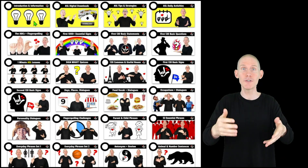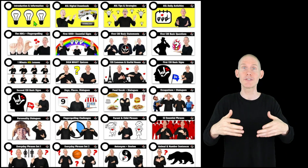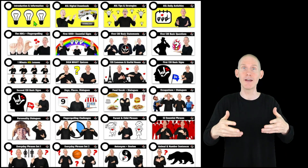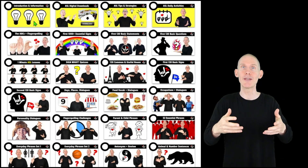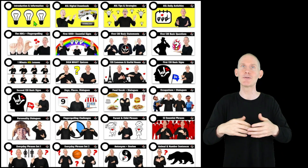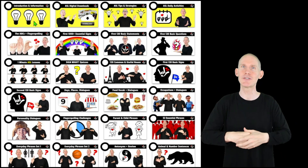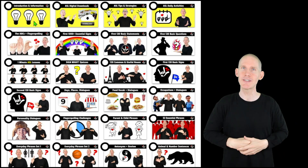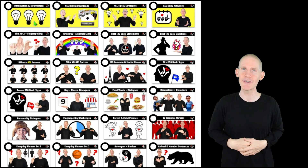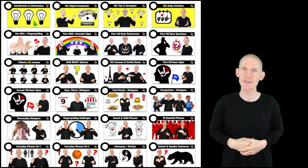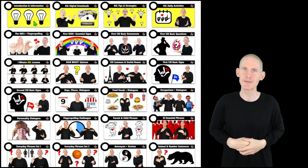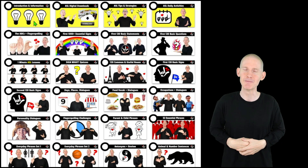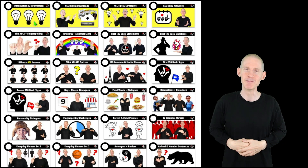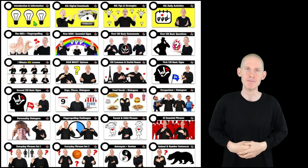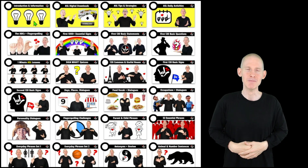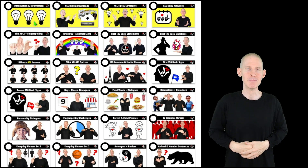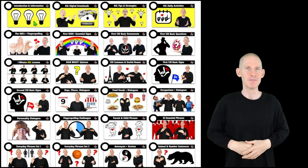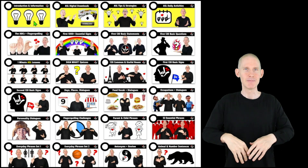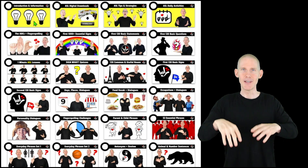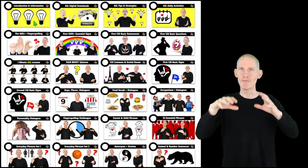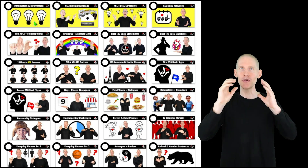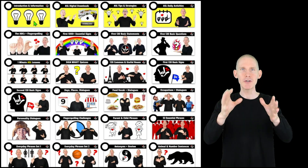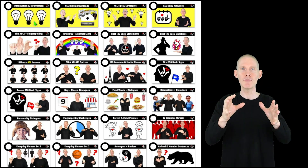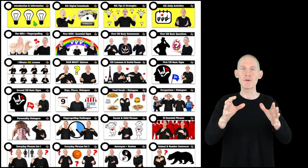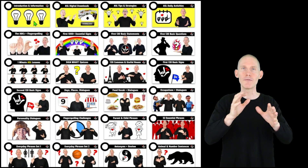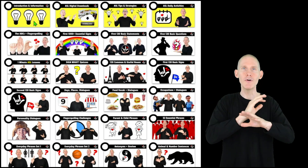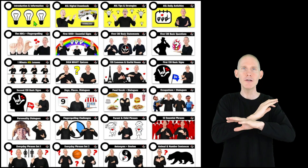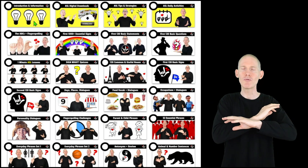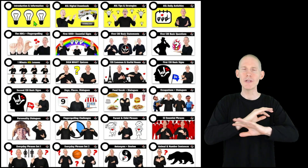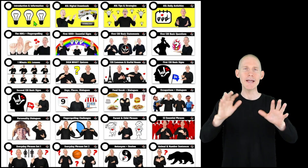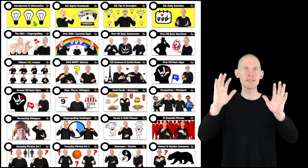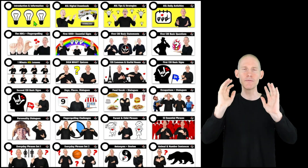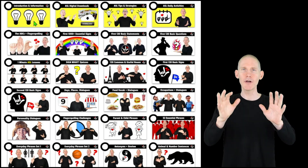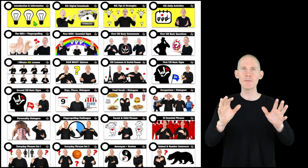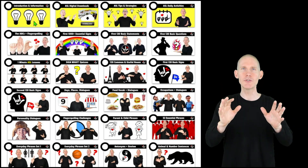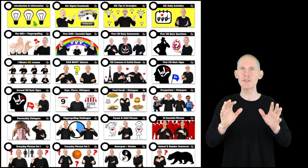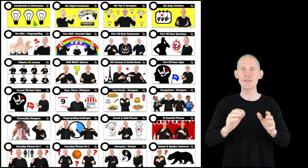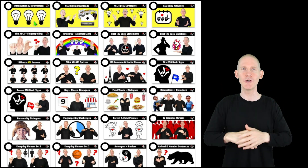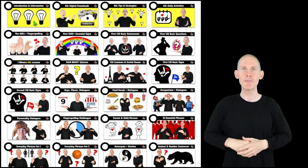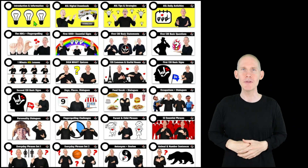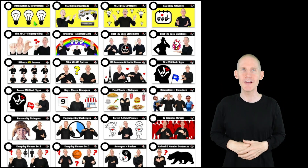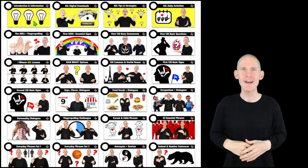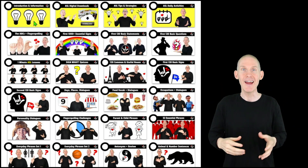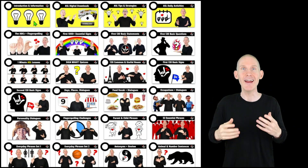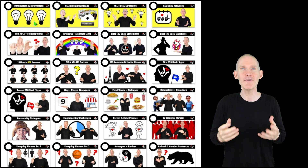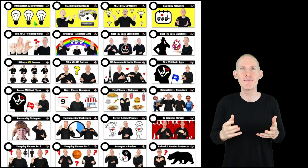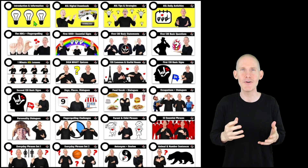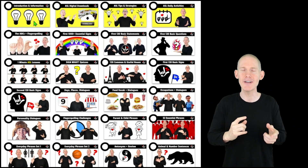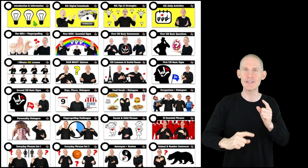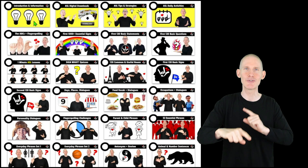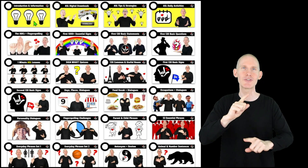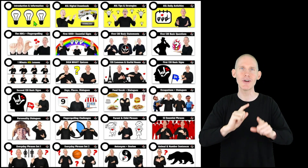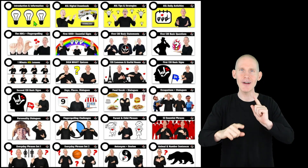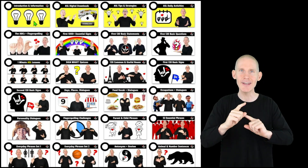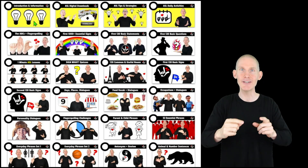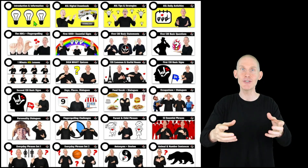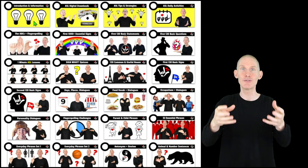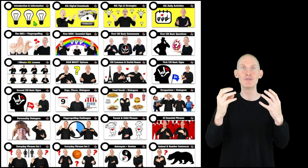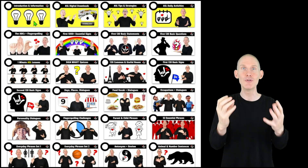sign language skills. If you're looking for a fun, relaxed environment just to jump in there, have fun and sign and just do